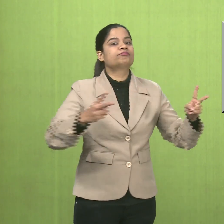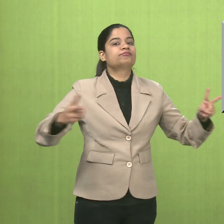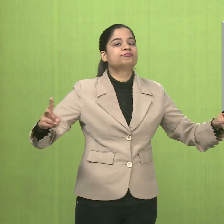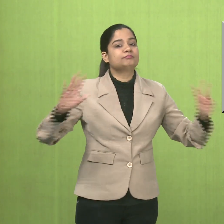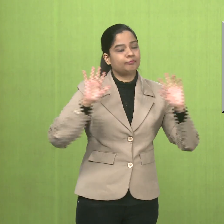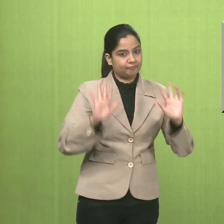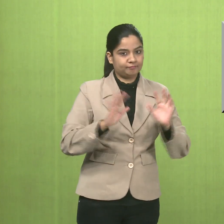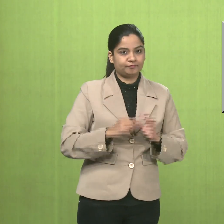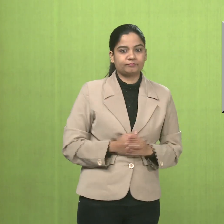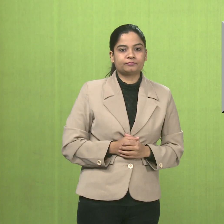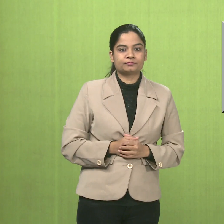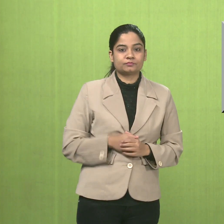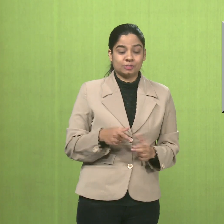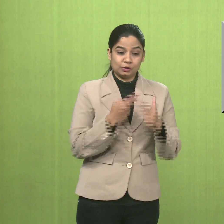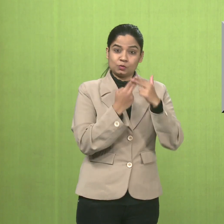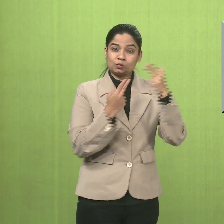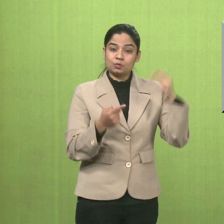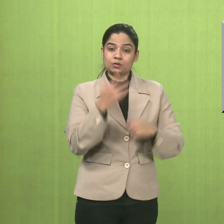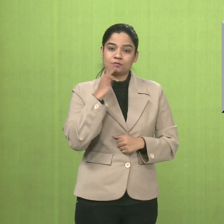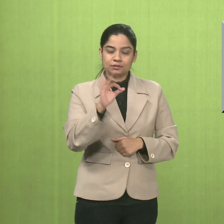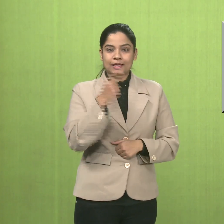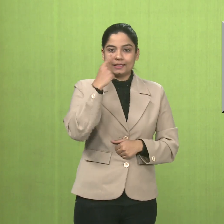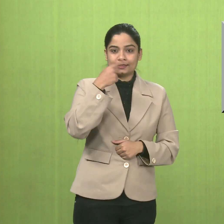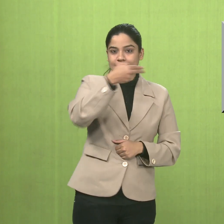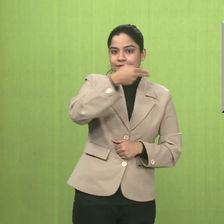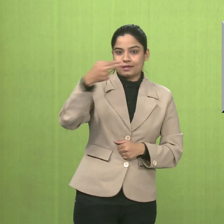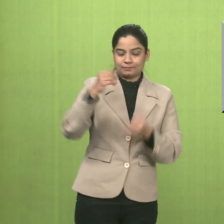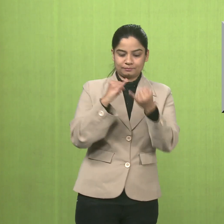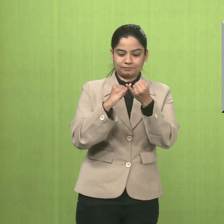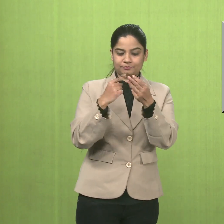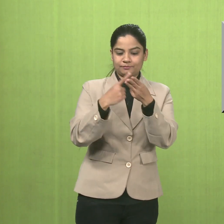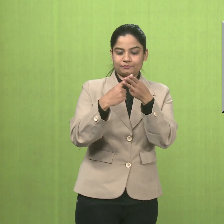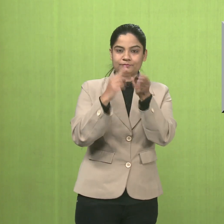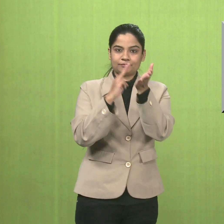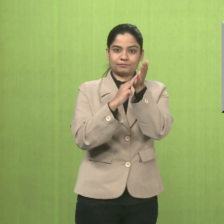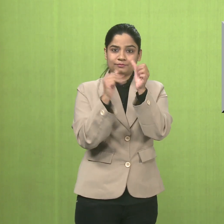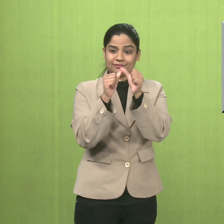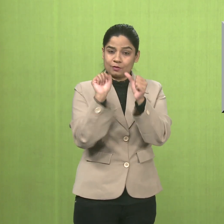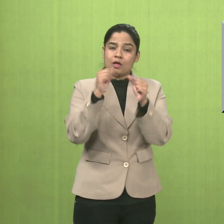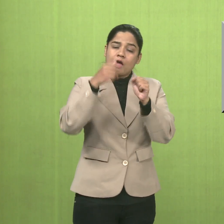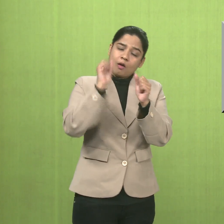are not pro-women. Let me tell you a real story. A girl named